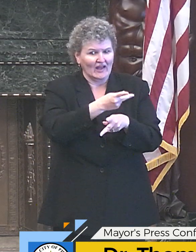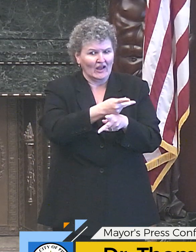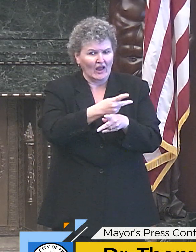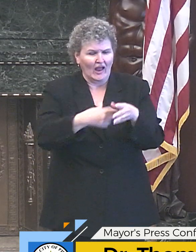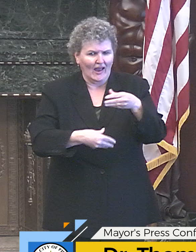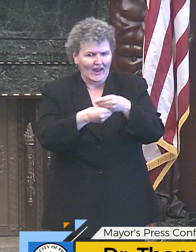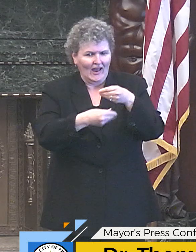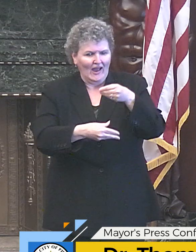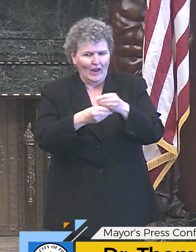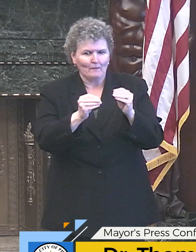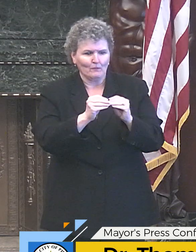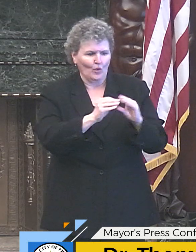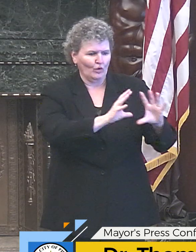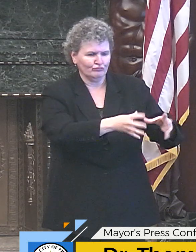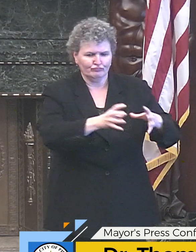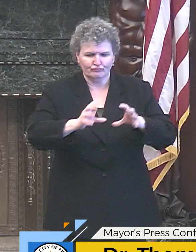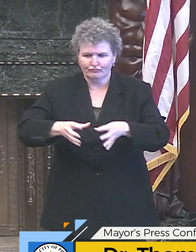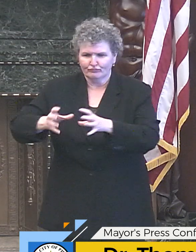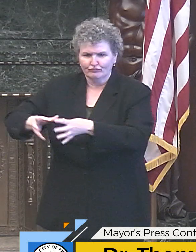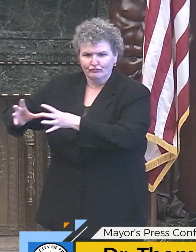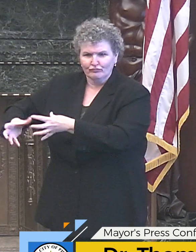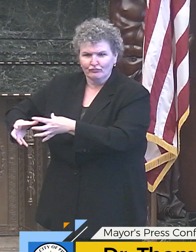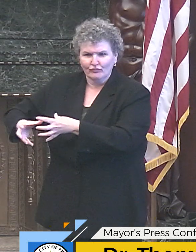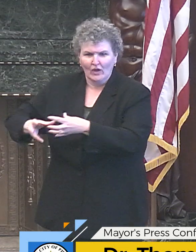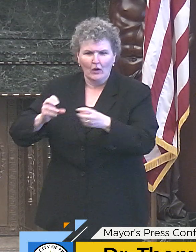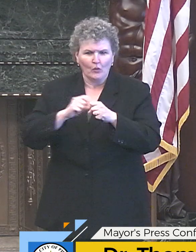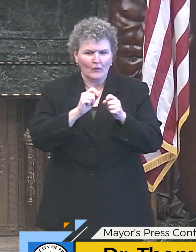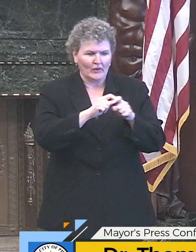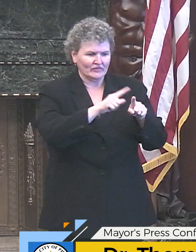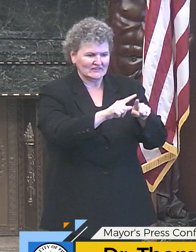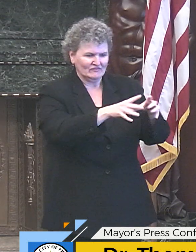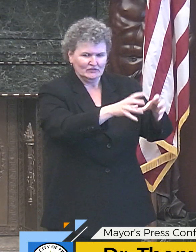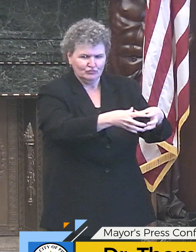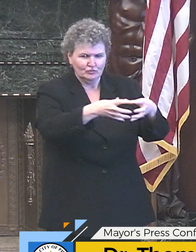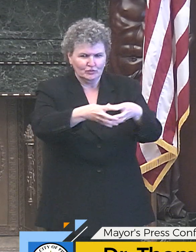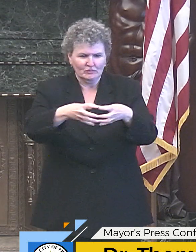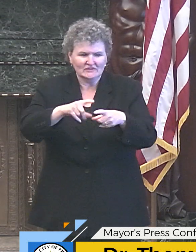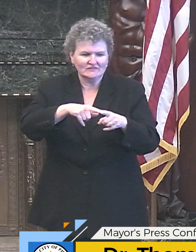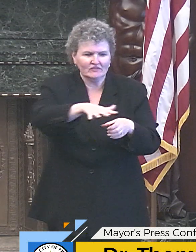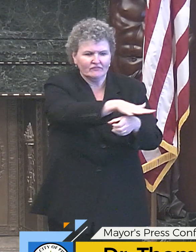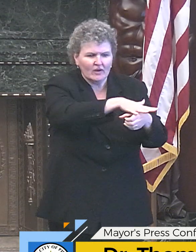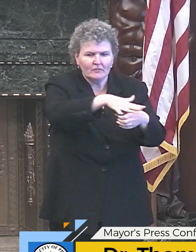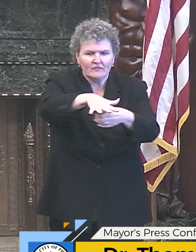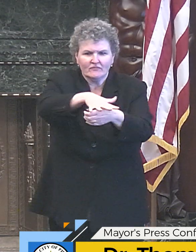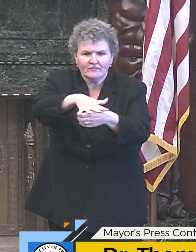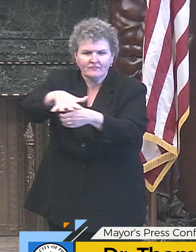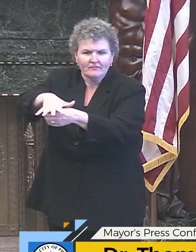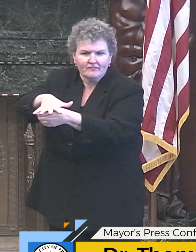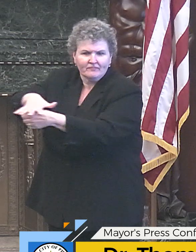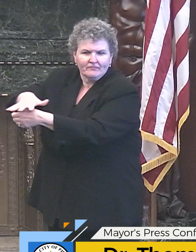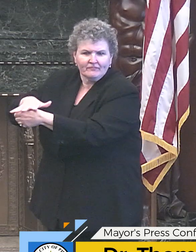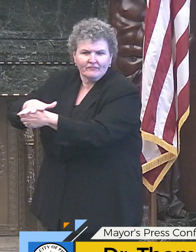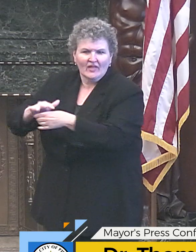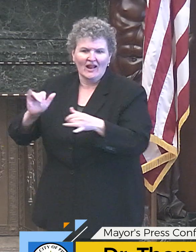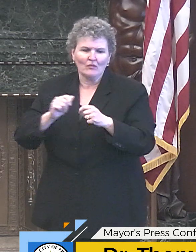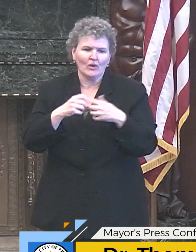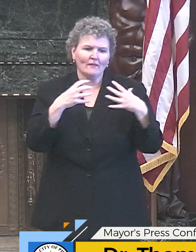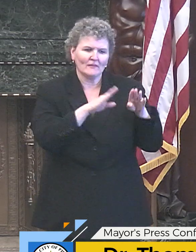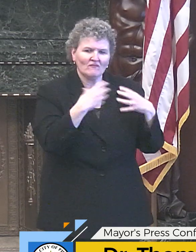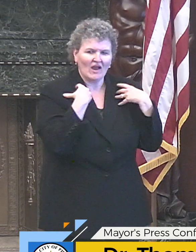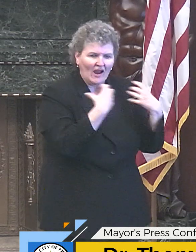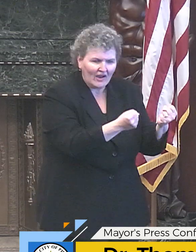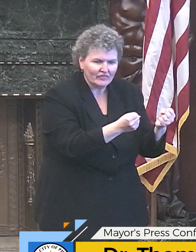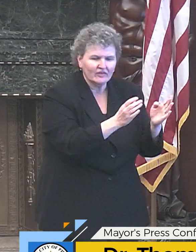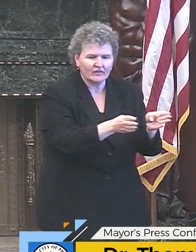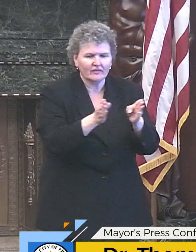healthcare workers to those who work in these congregate settings, in these group residential settings. As of today, we are reporting 2